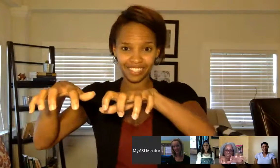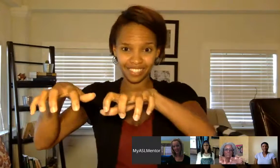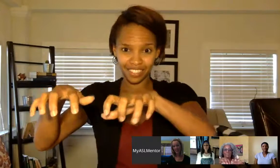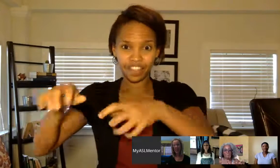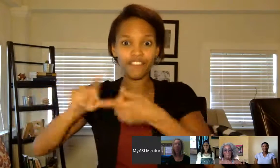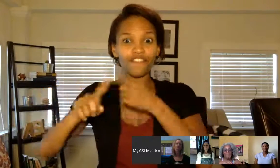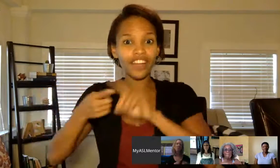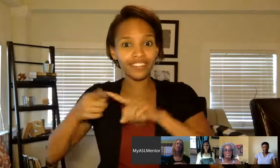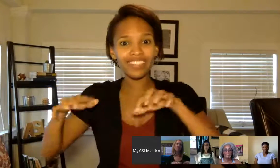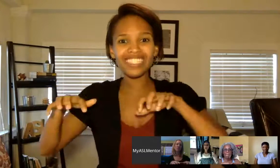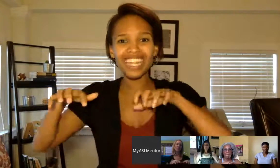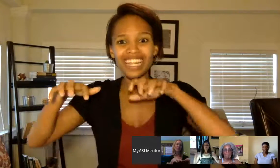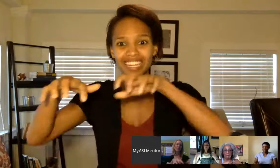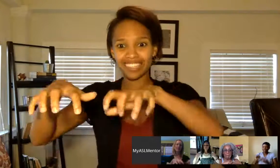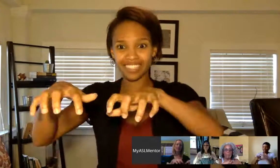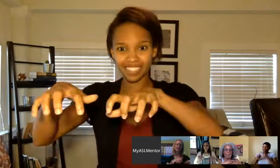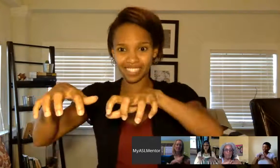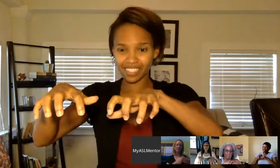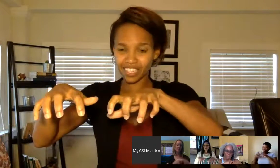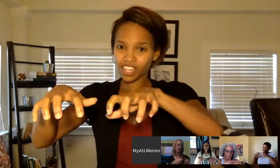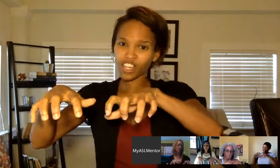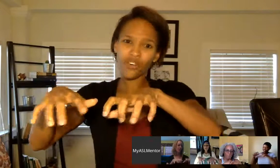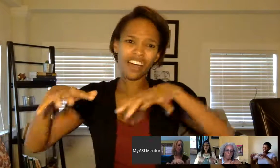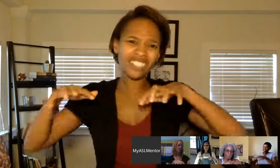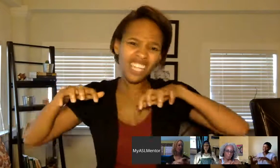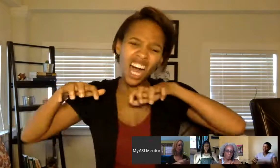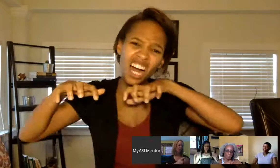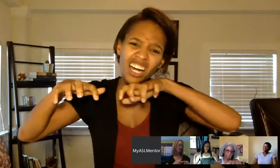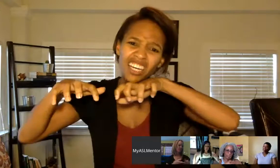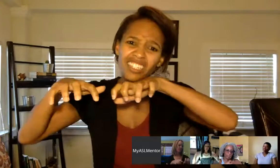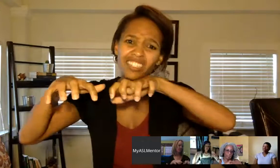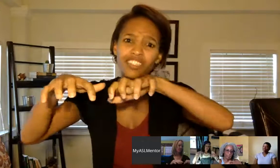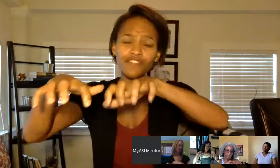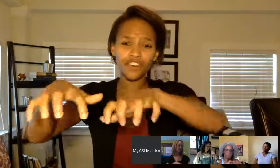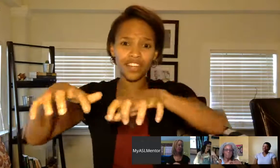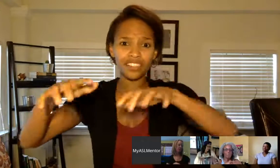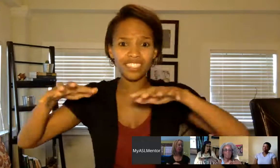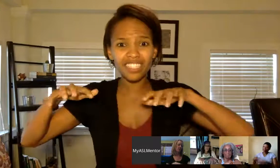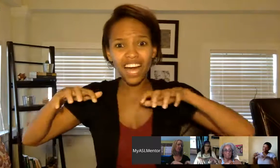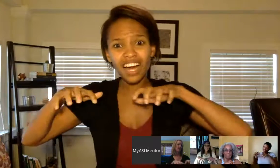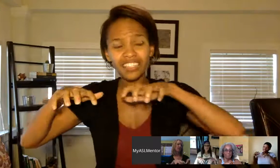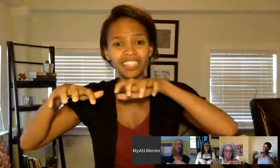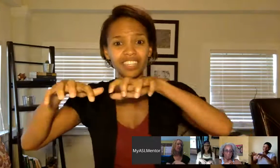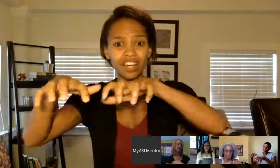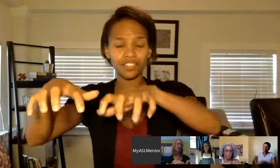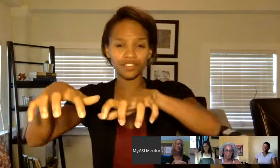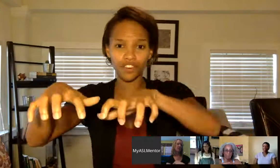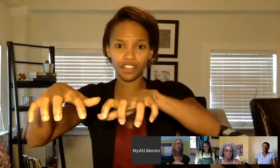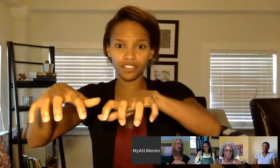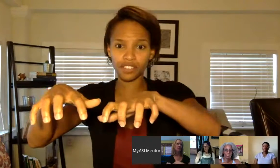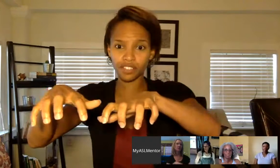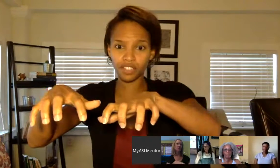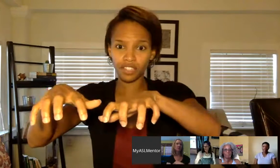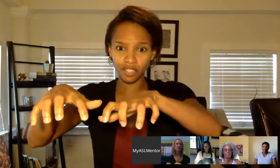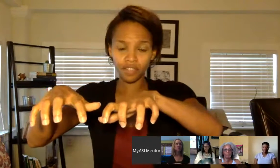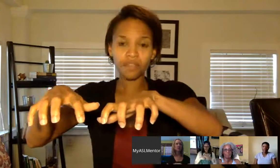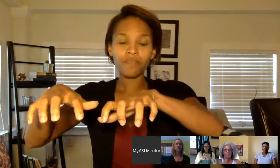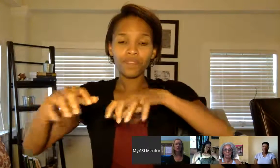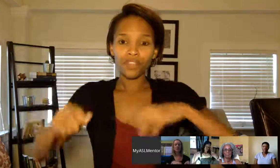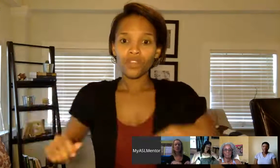this. Friends this. You had tons of friends, lots and lots of friends.